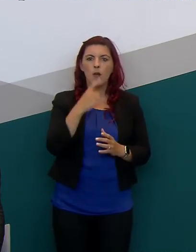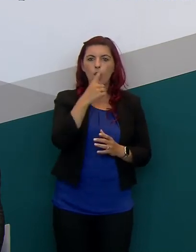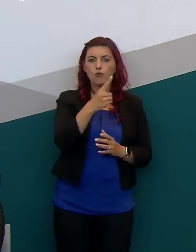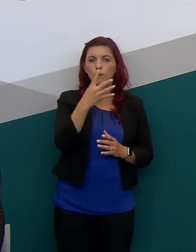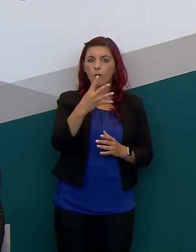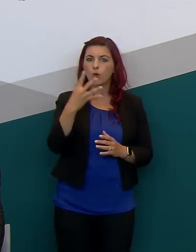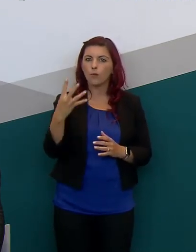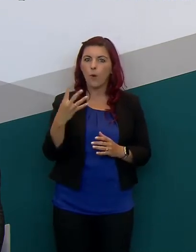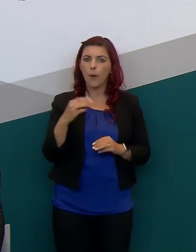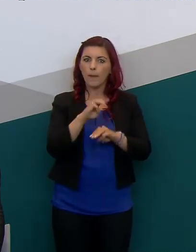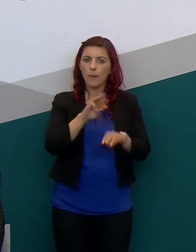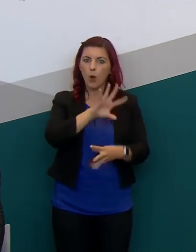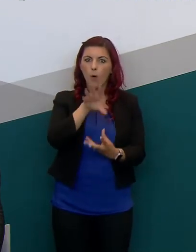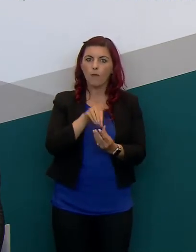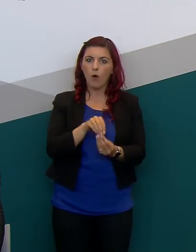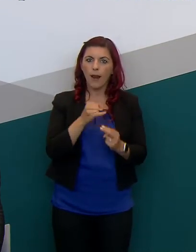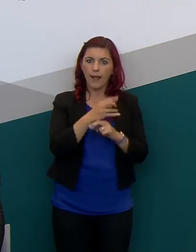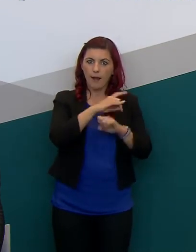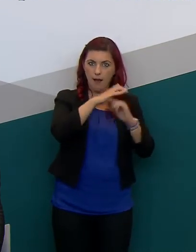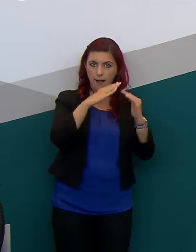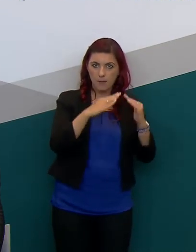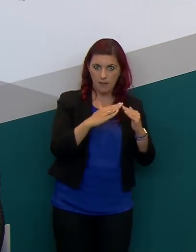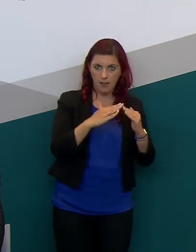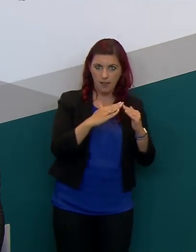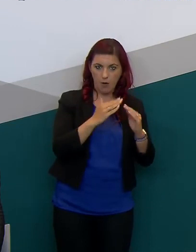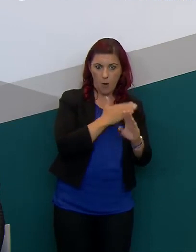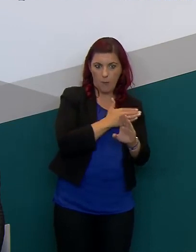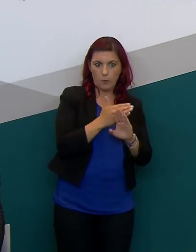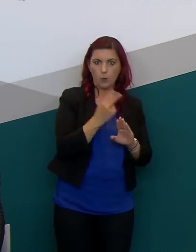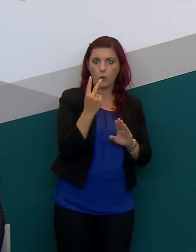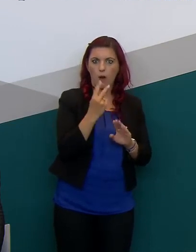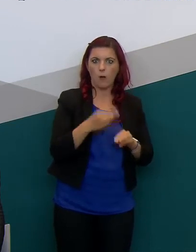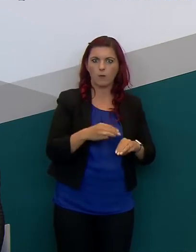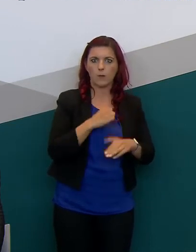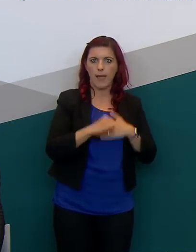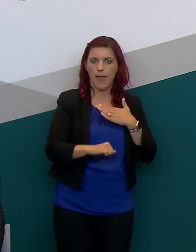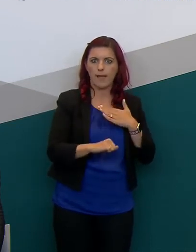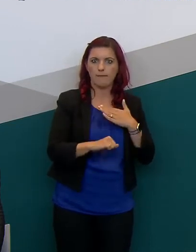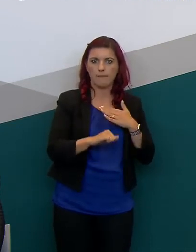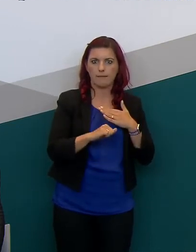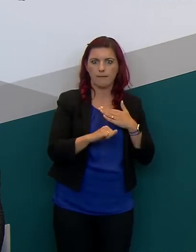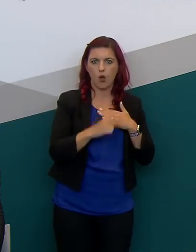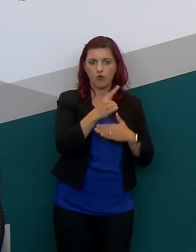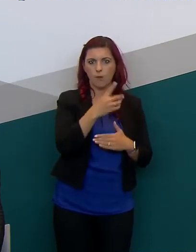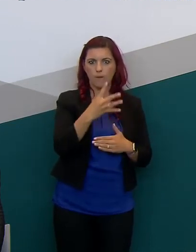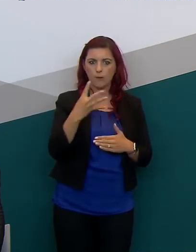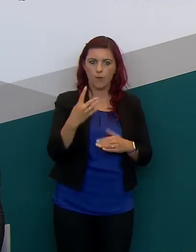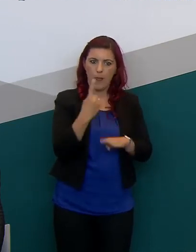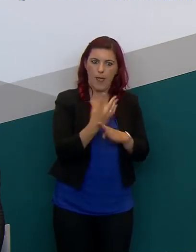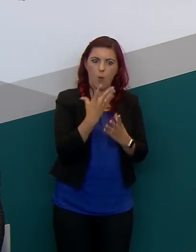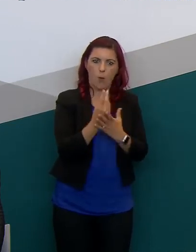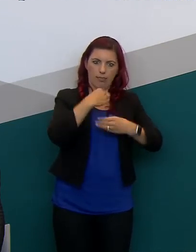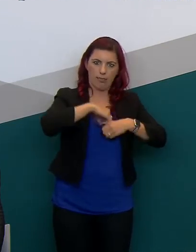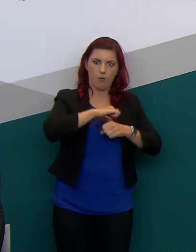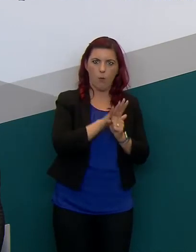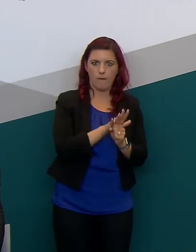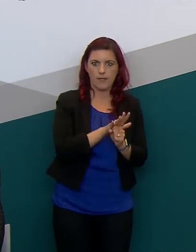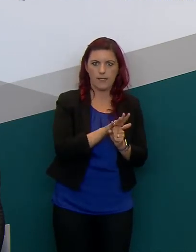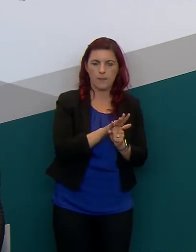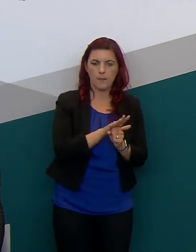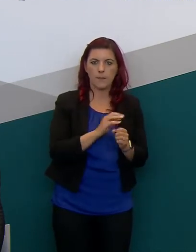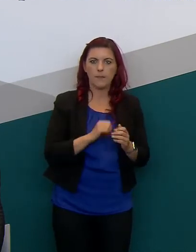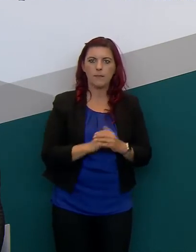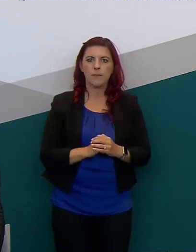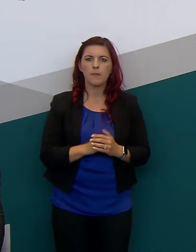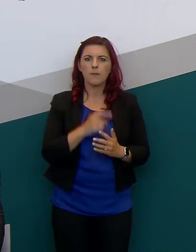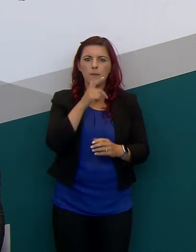144 people overall in hospital as of 2 p.m. today with COVID-19. In